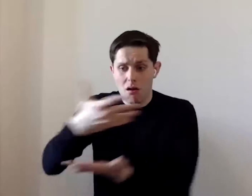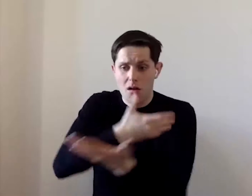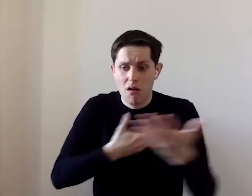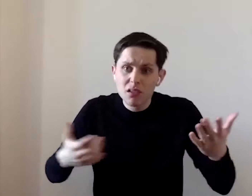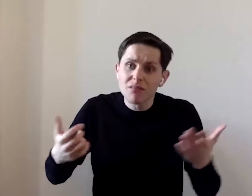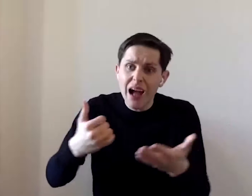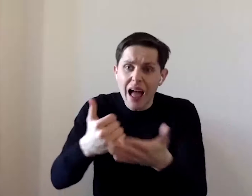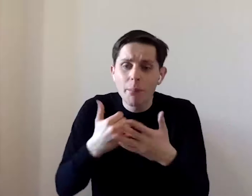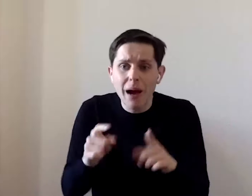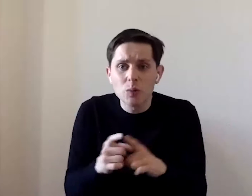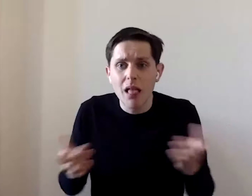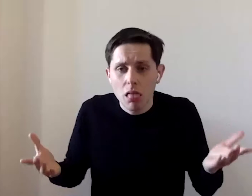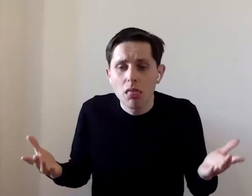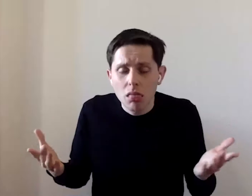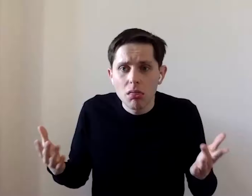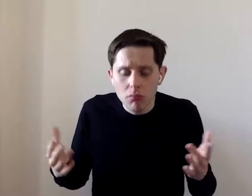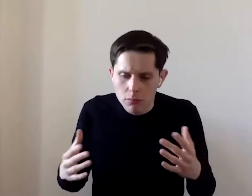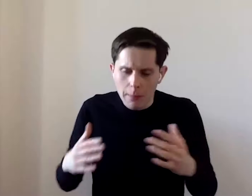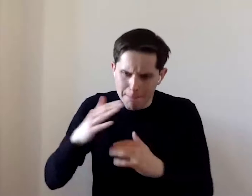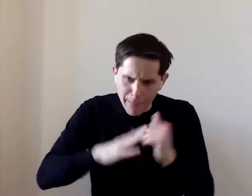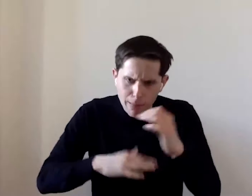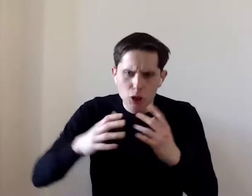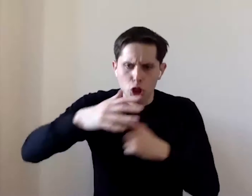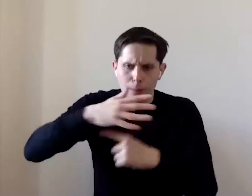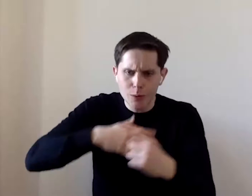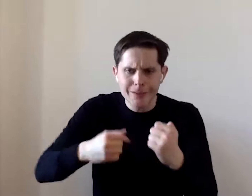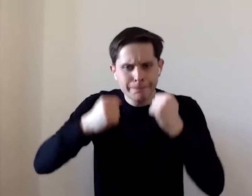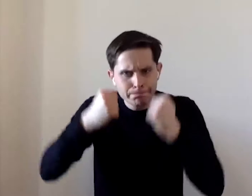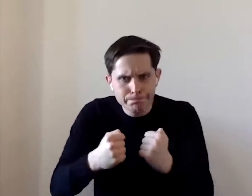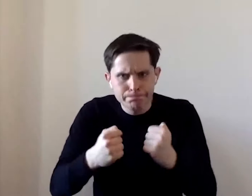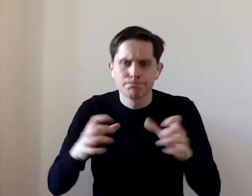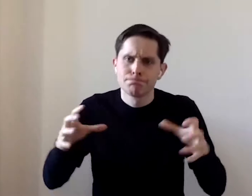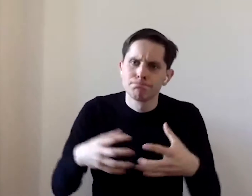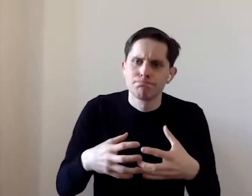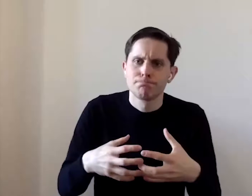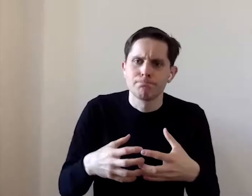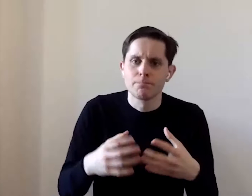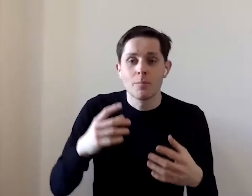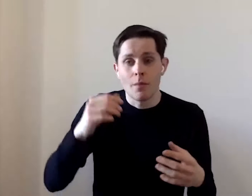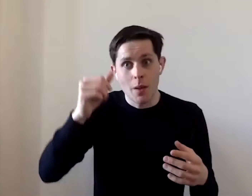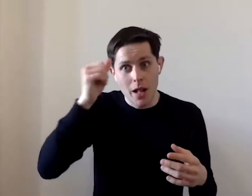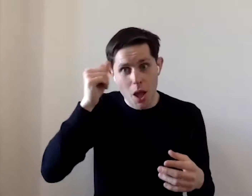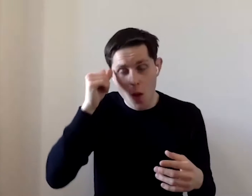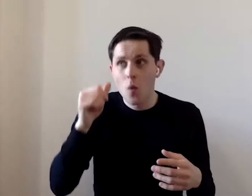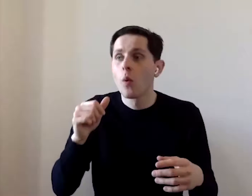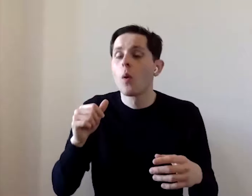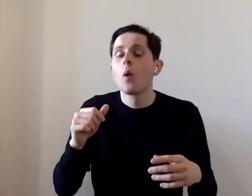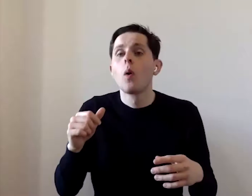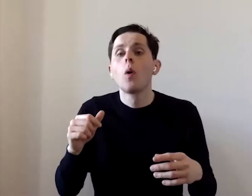like this kind of contribute to that a little bit in kind of the sense of community building, like kind of in a more collective